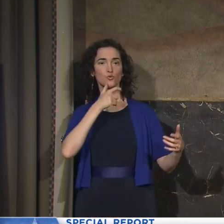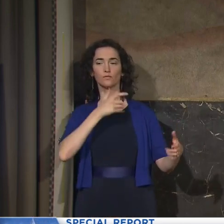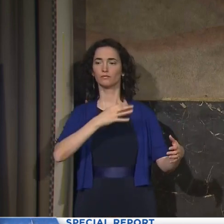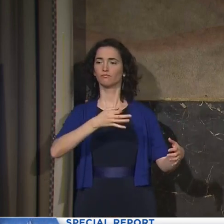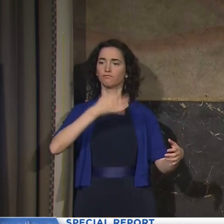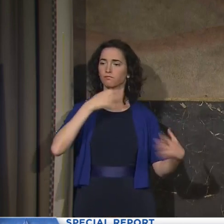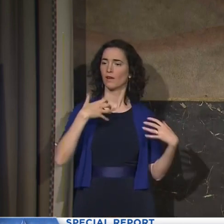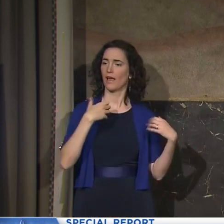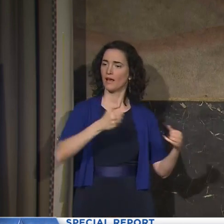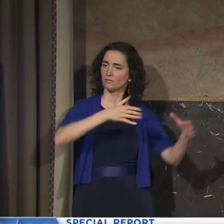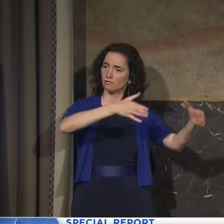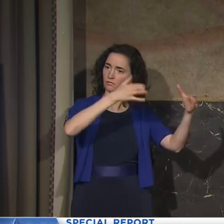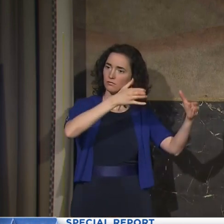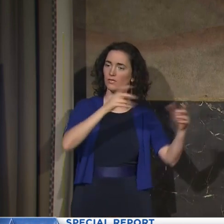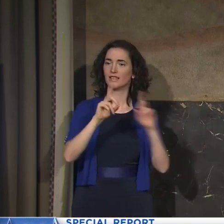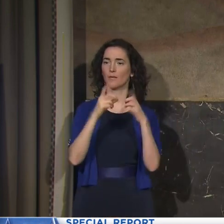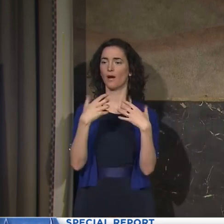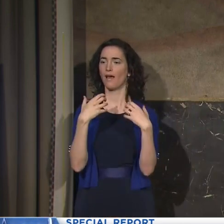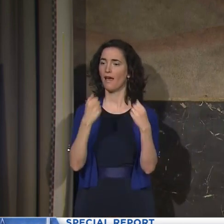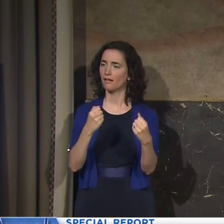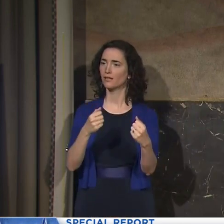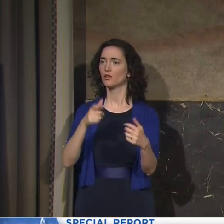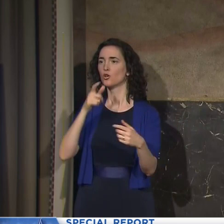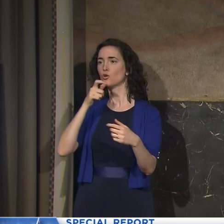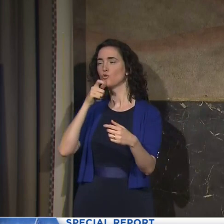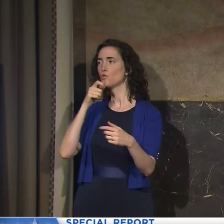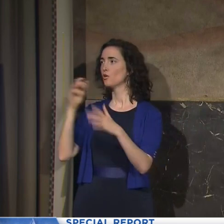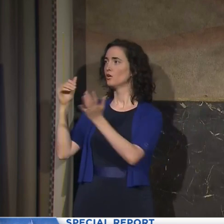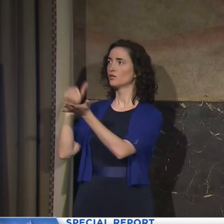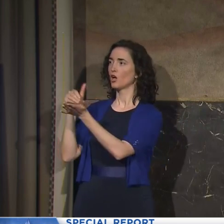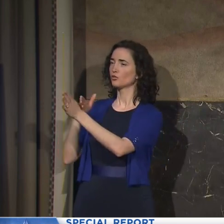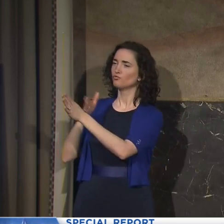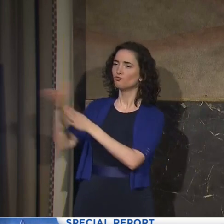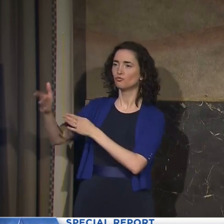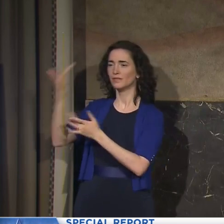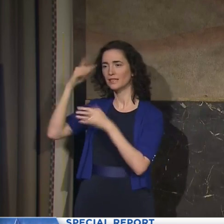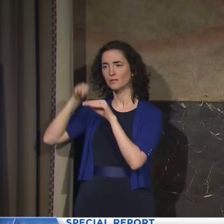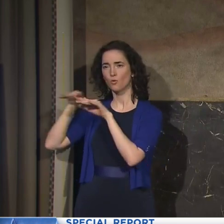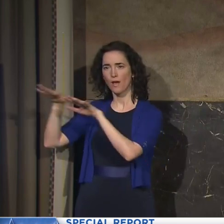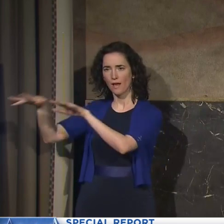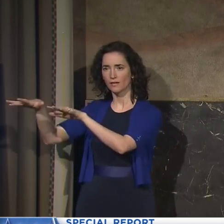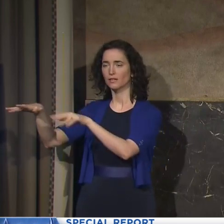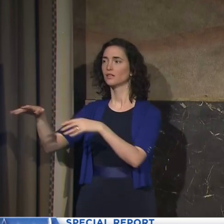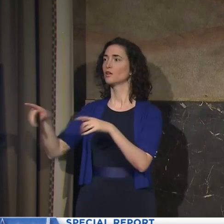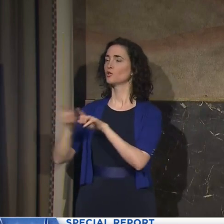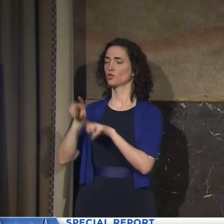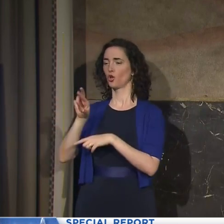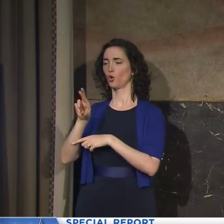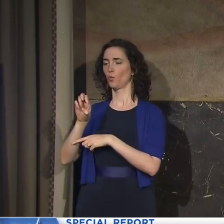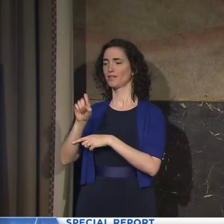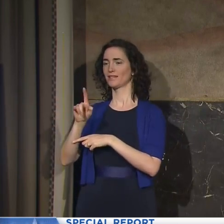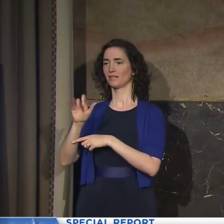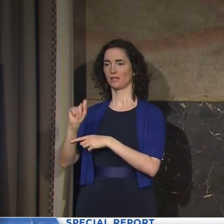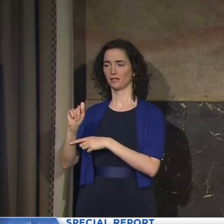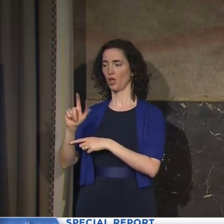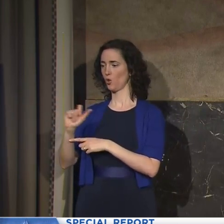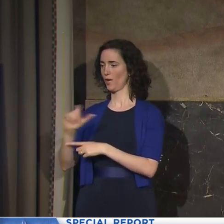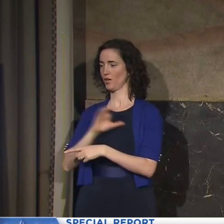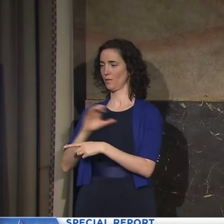Department of Health, with epidemiologists and the Resilient Louisiana Commission, and